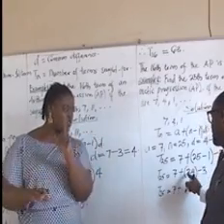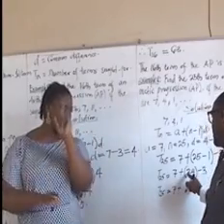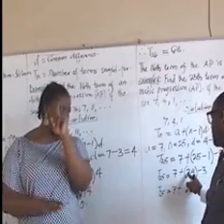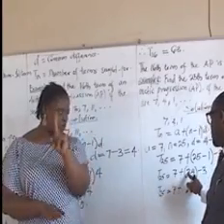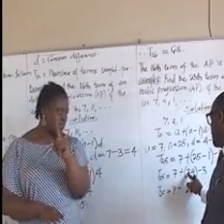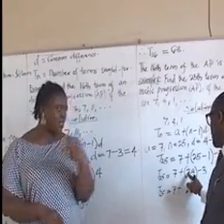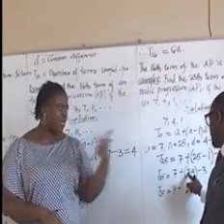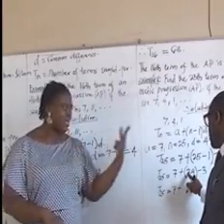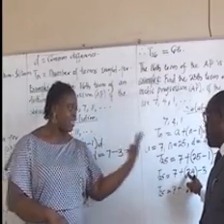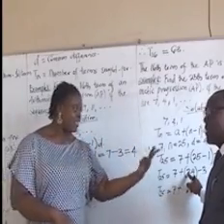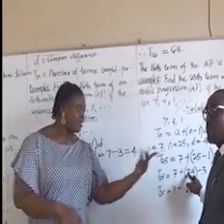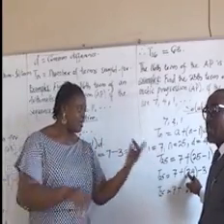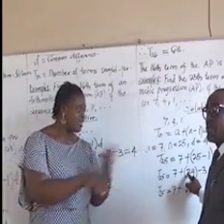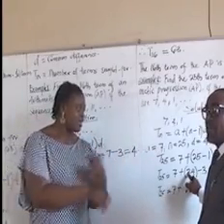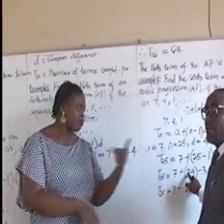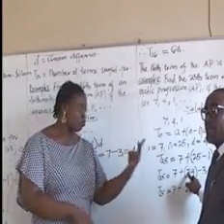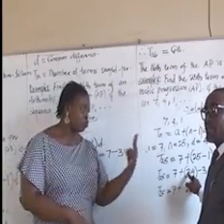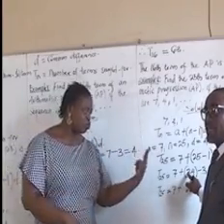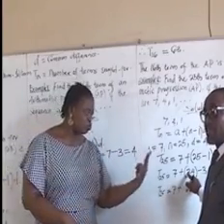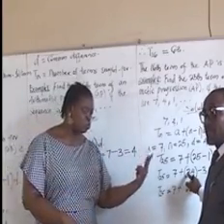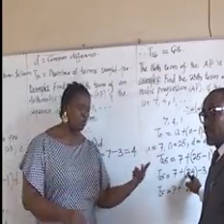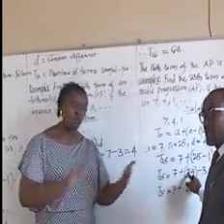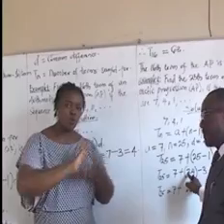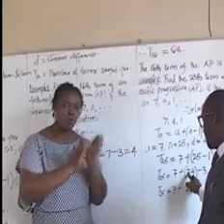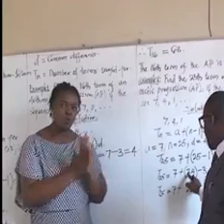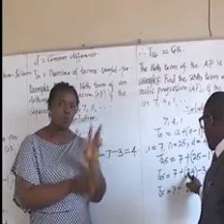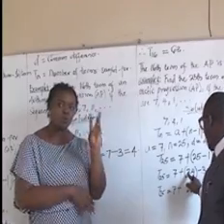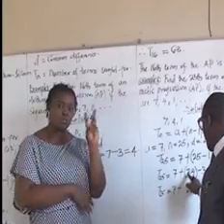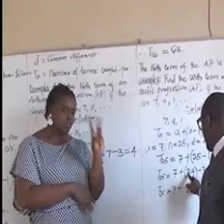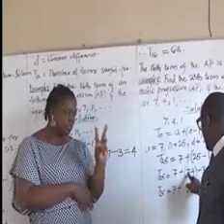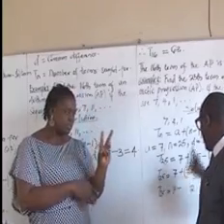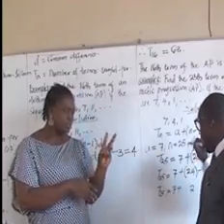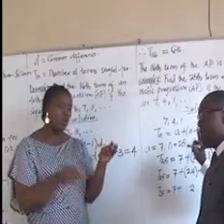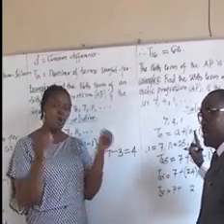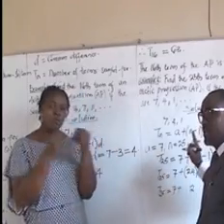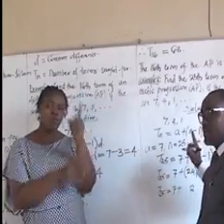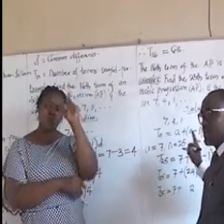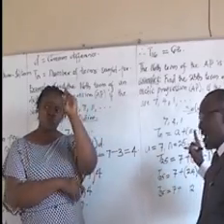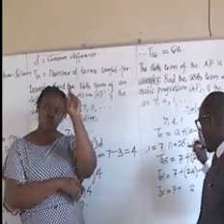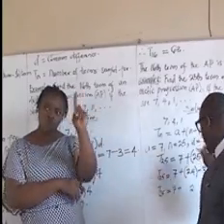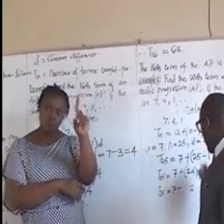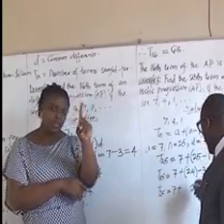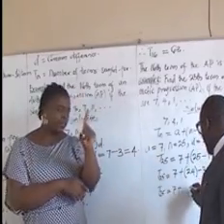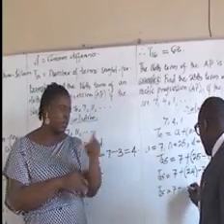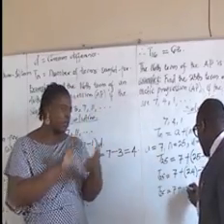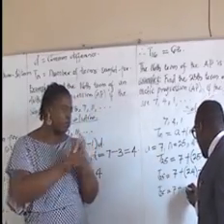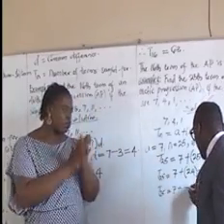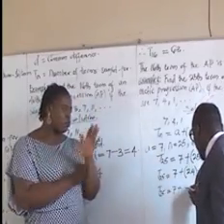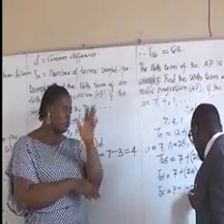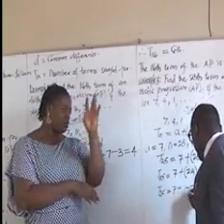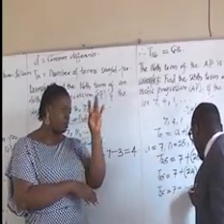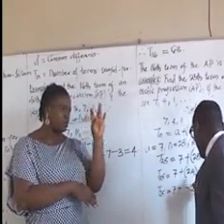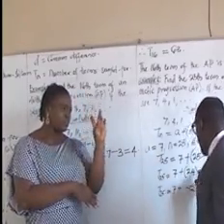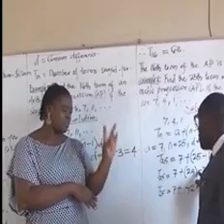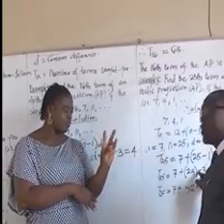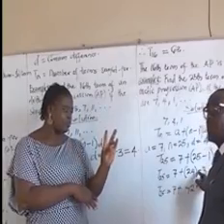3 times 2 here, we give us how many? 6. Plus what we carry becomes how many?